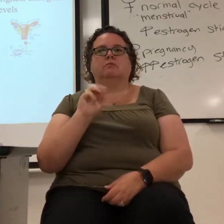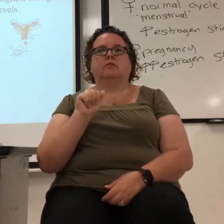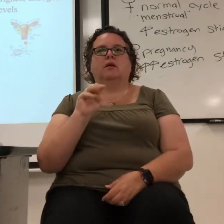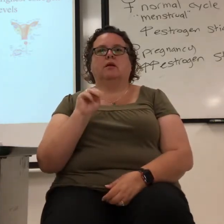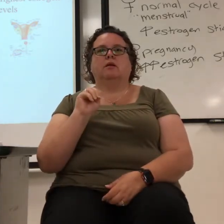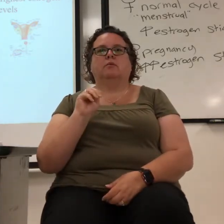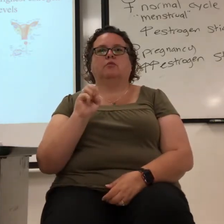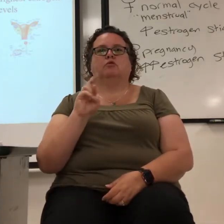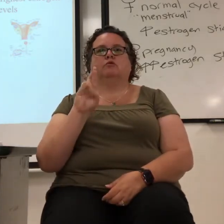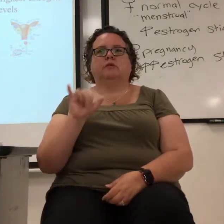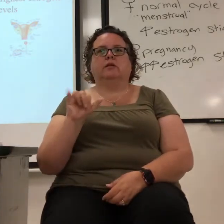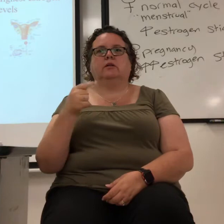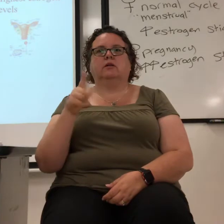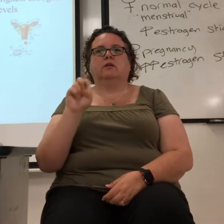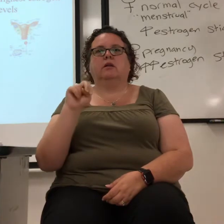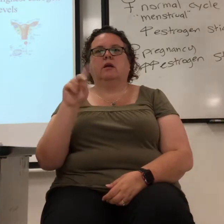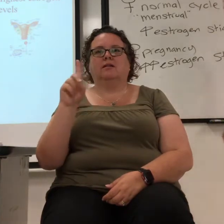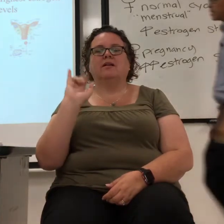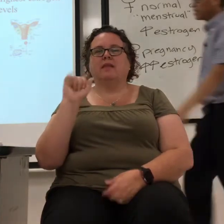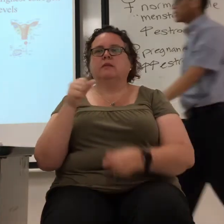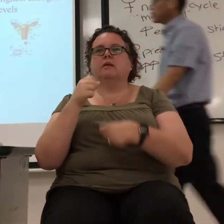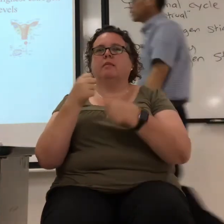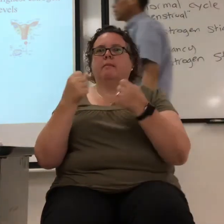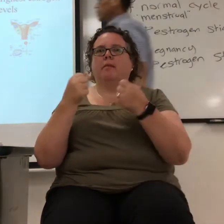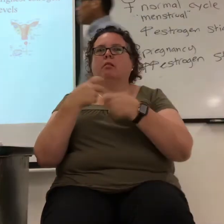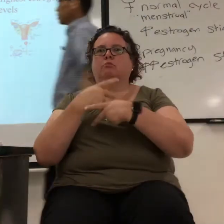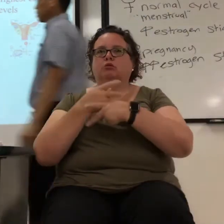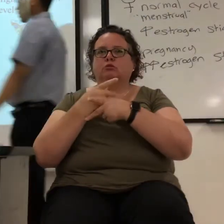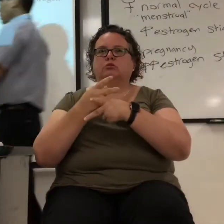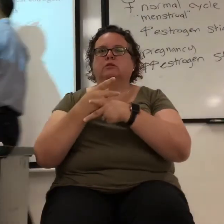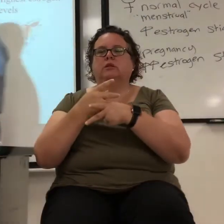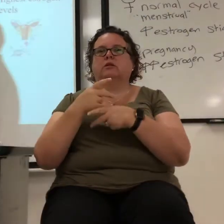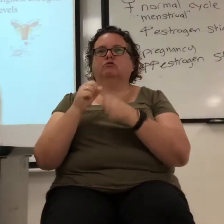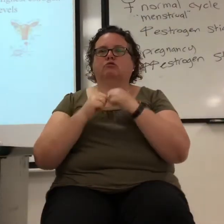Those are the milk producing structures in the breast.